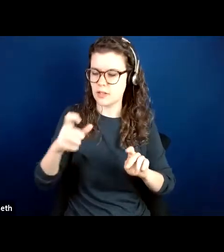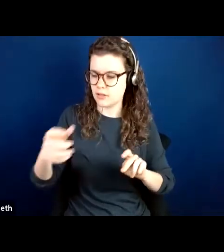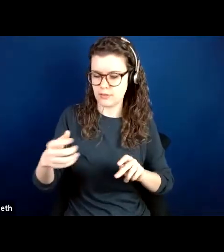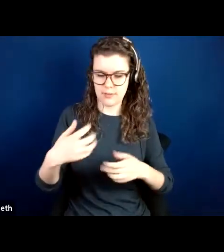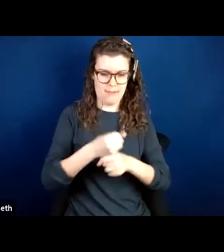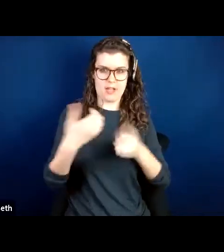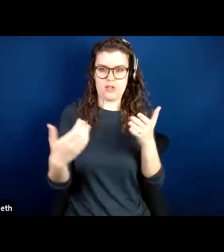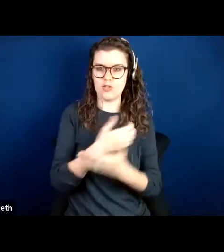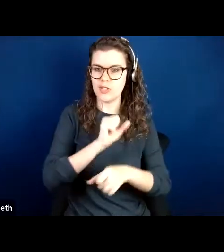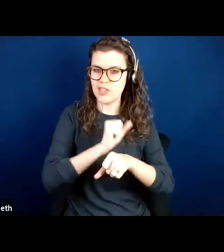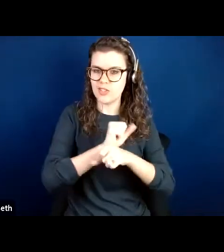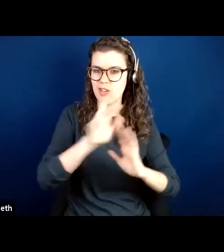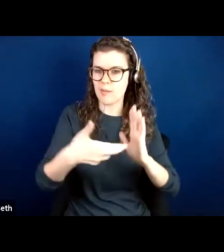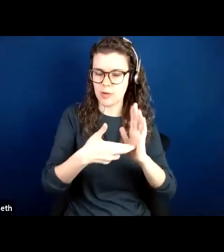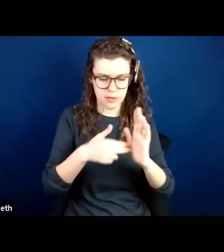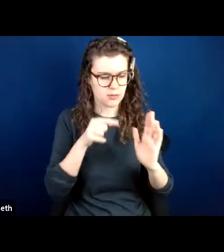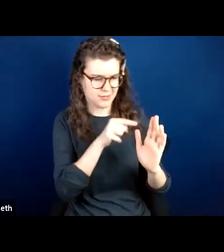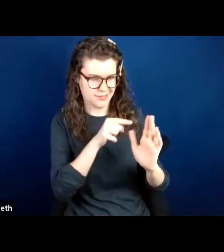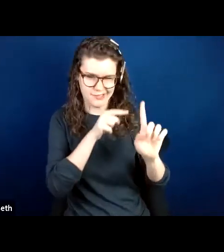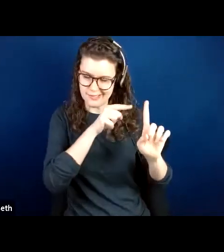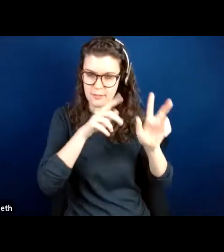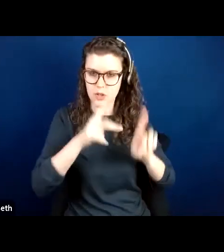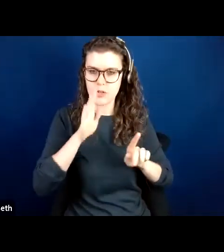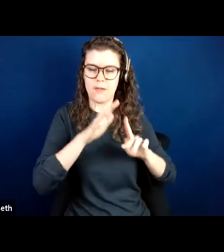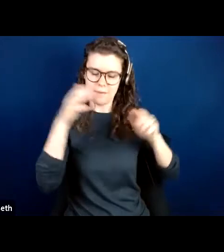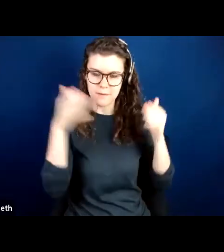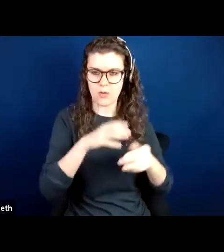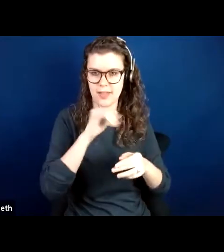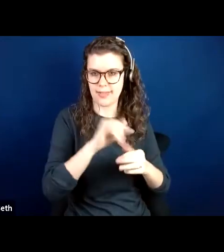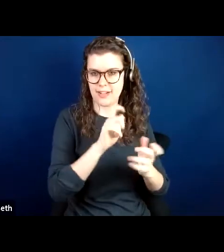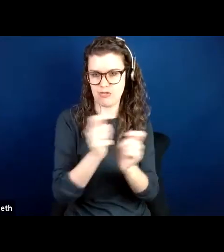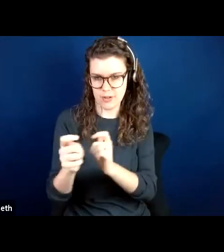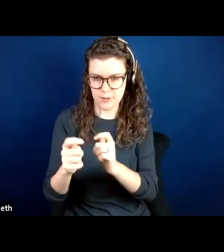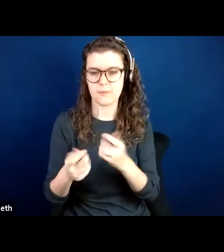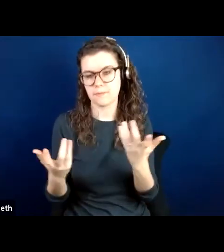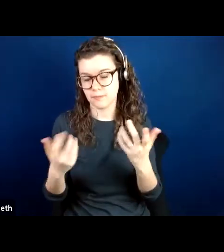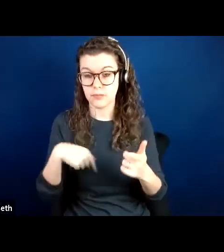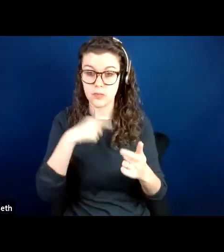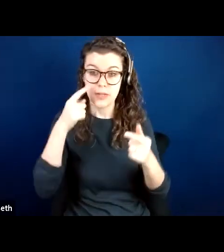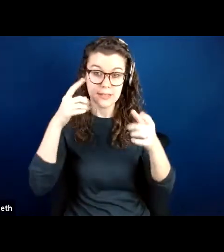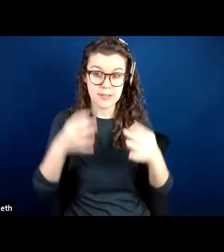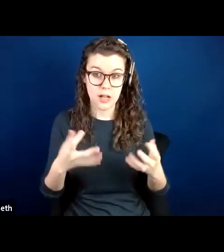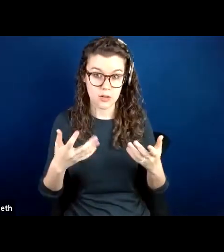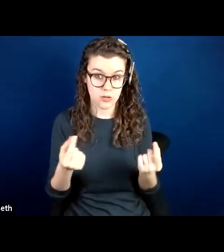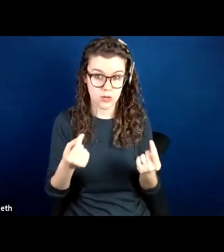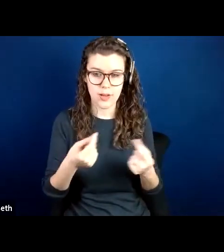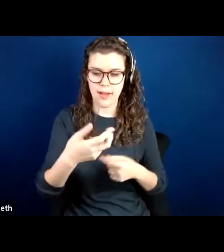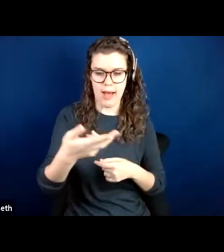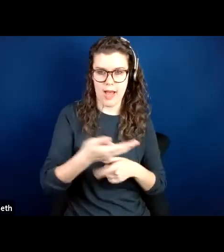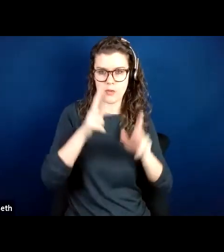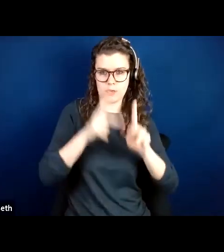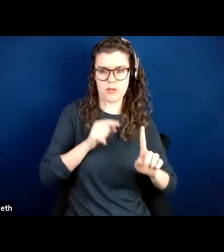advocating for these changes. And so that's when we made the decision to specifically hire someone in